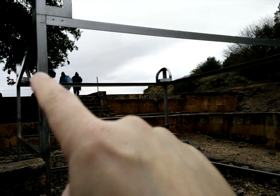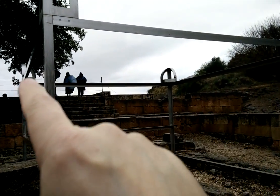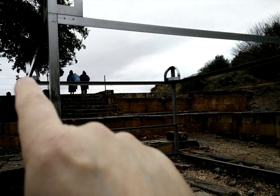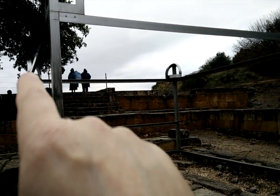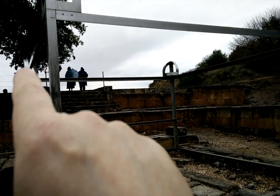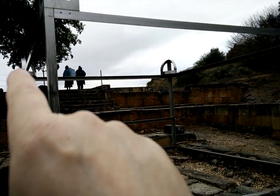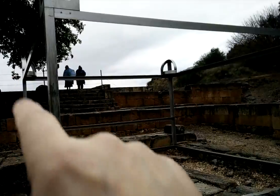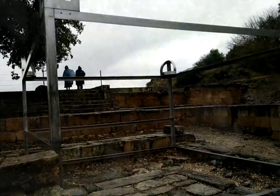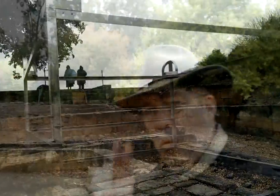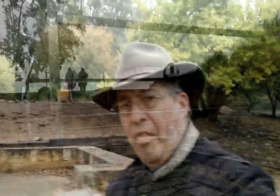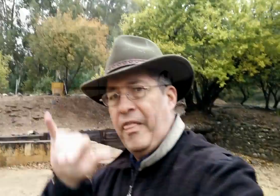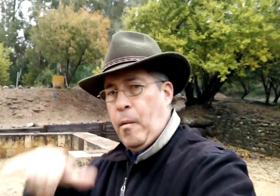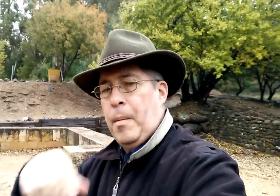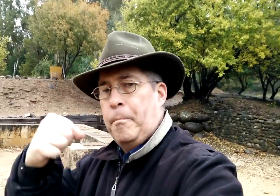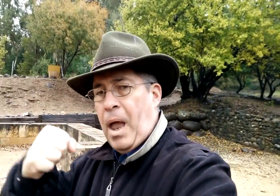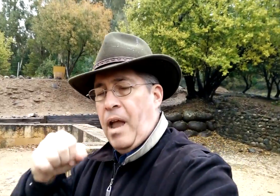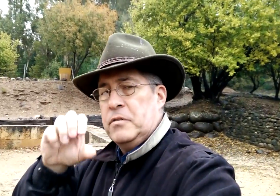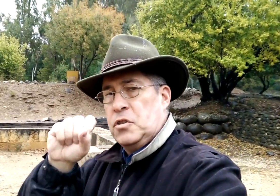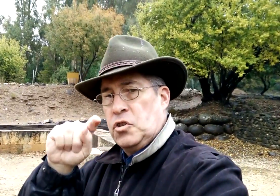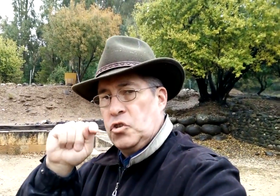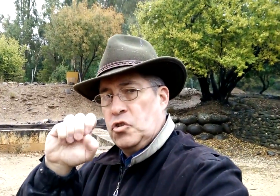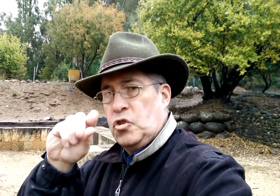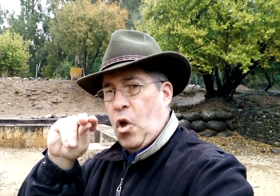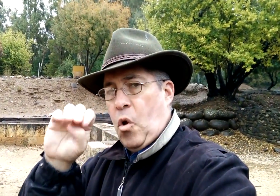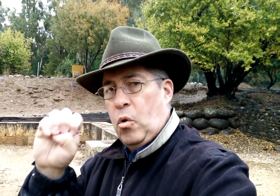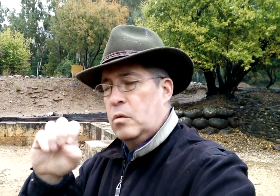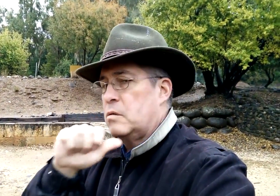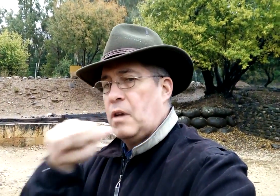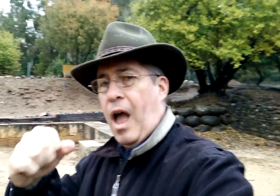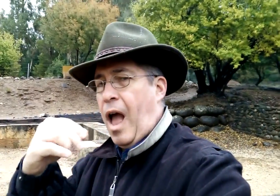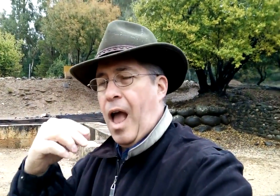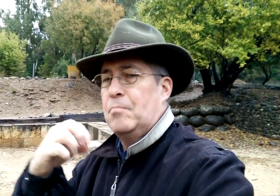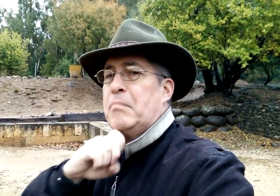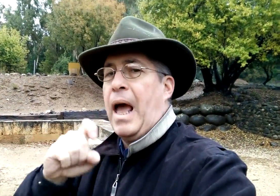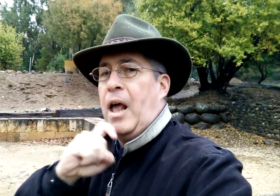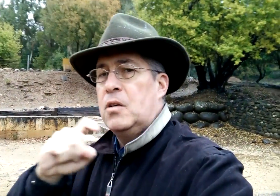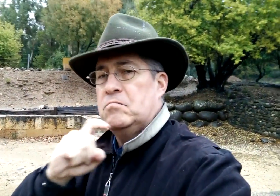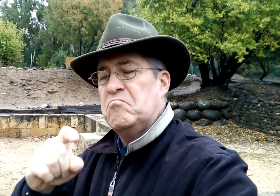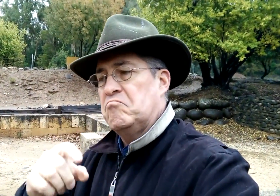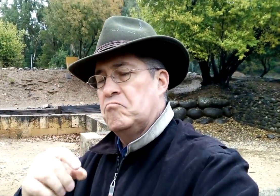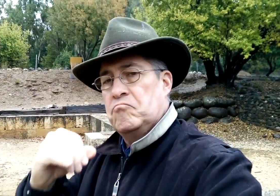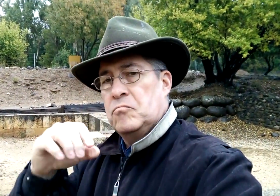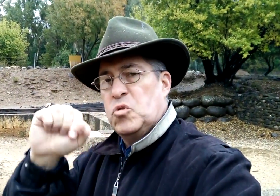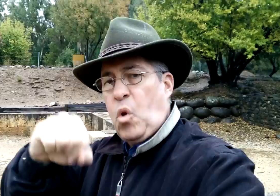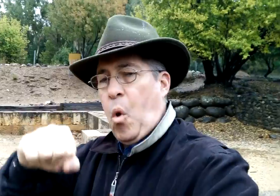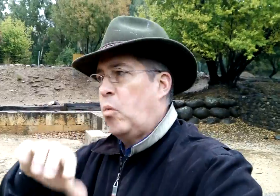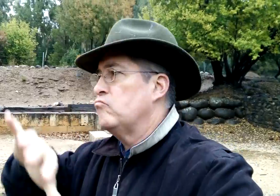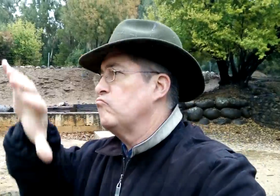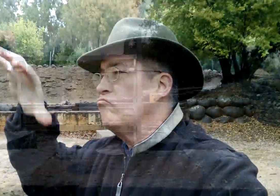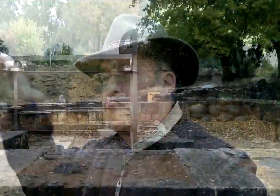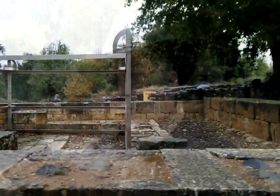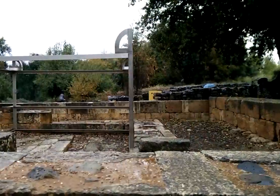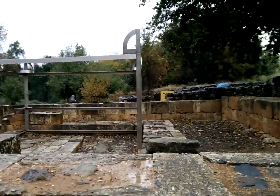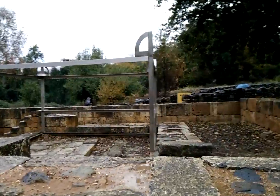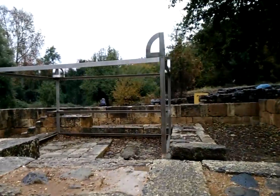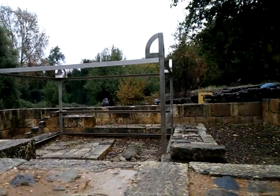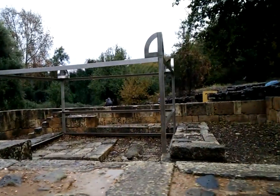the four-horned altar, a resemblance of that. Of course, it was made out of stone, not of metal.